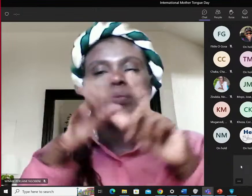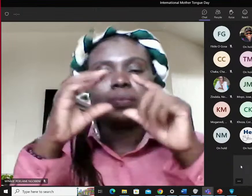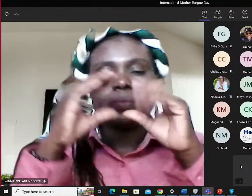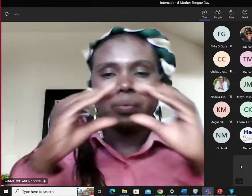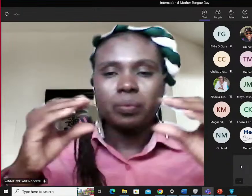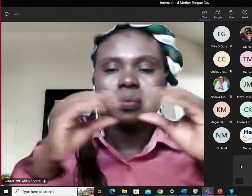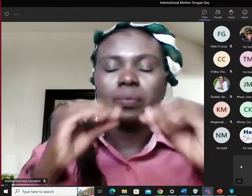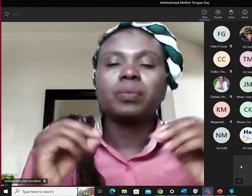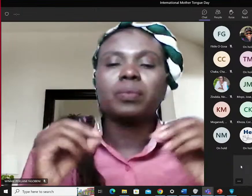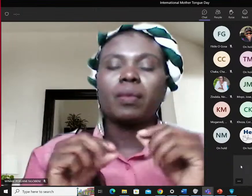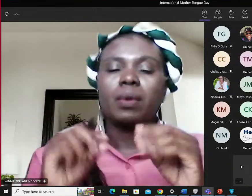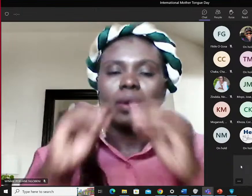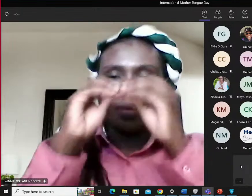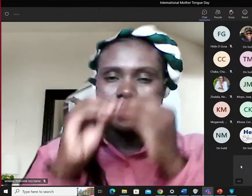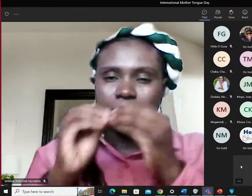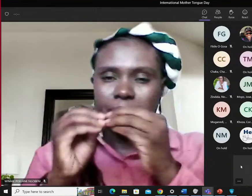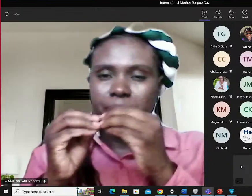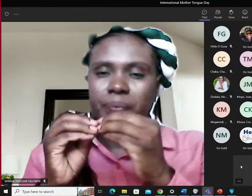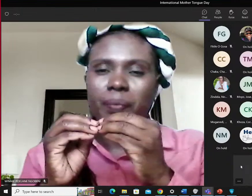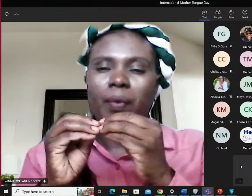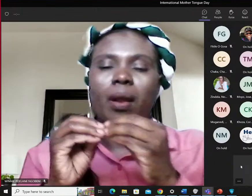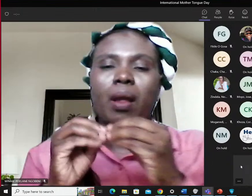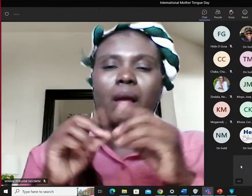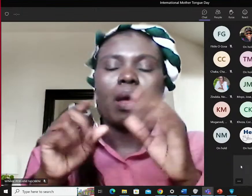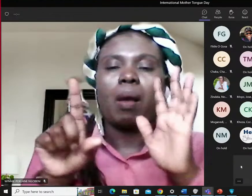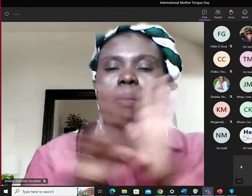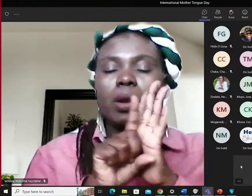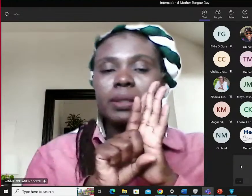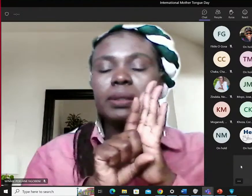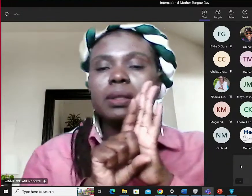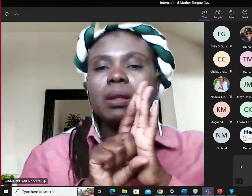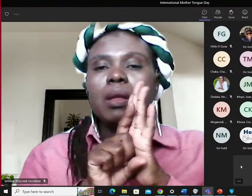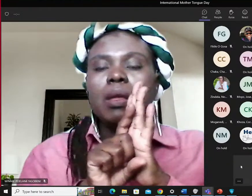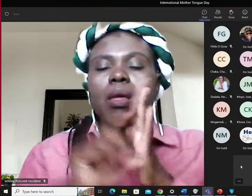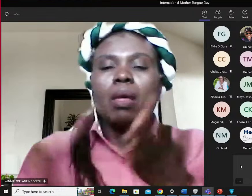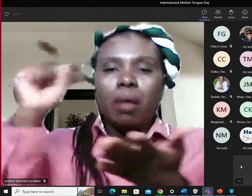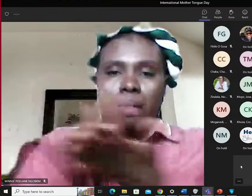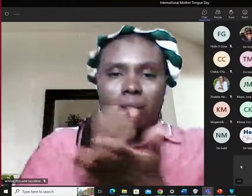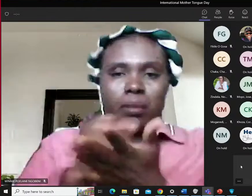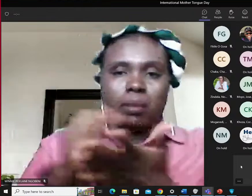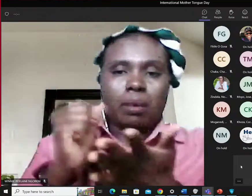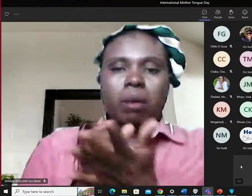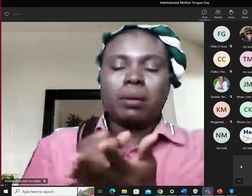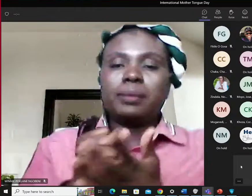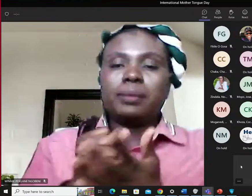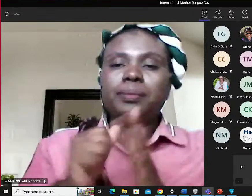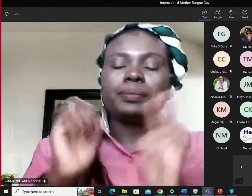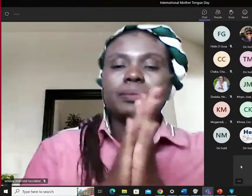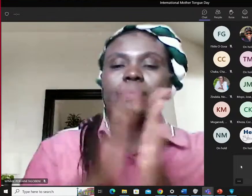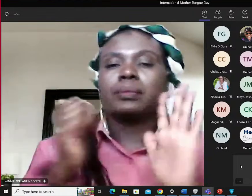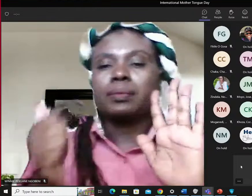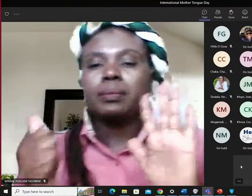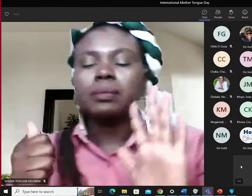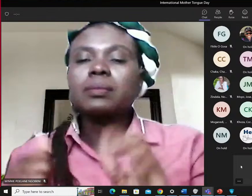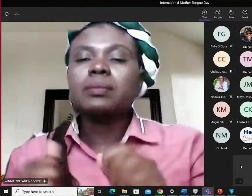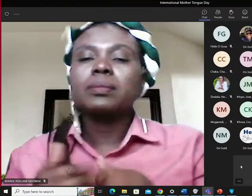policy that was approved in April 2016 to give effect to the transformation agenda.